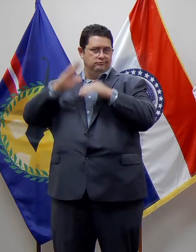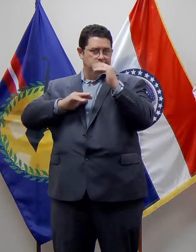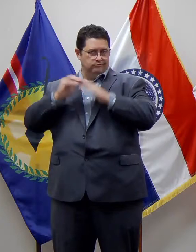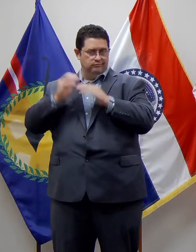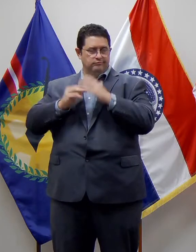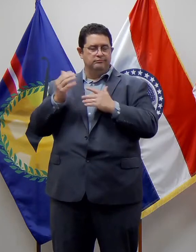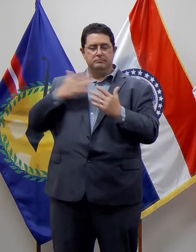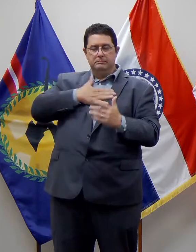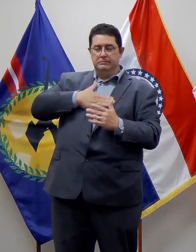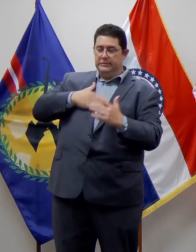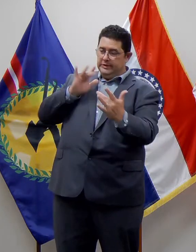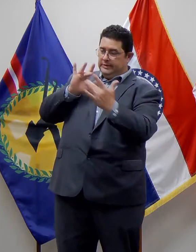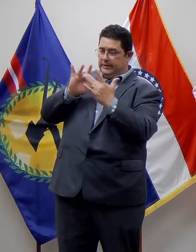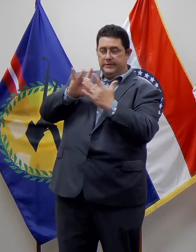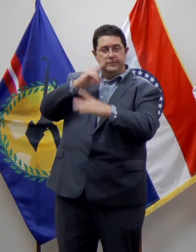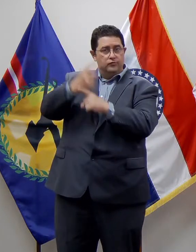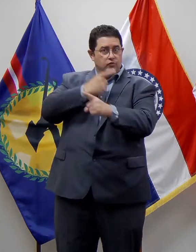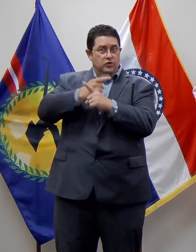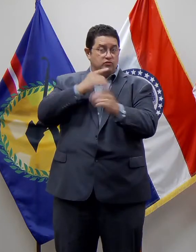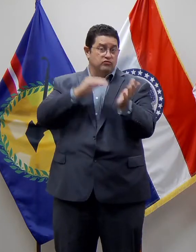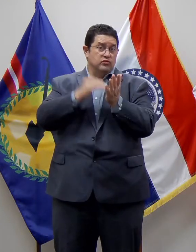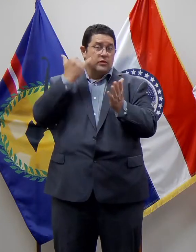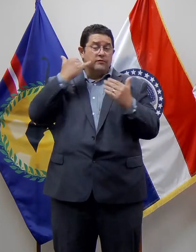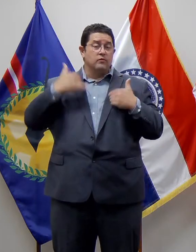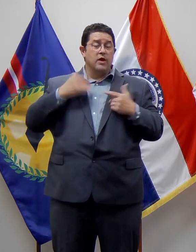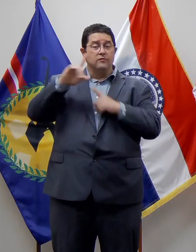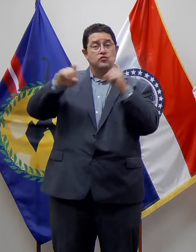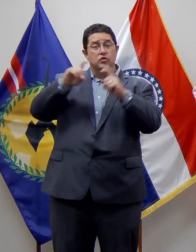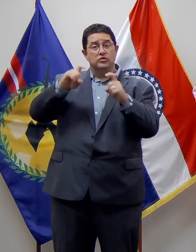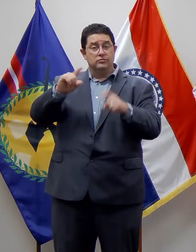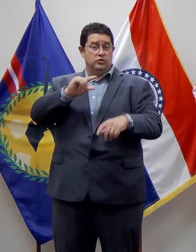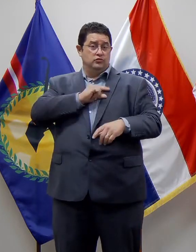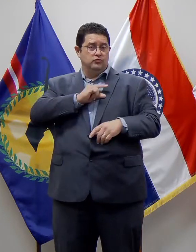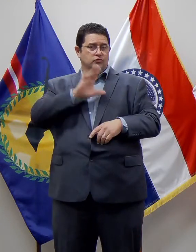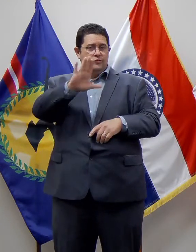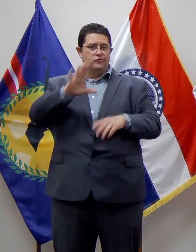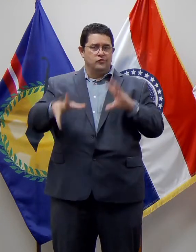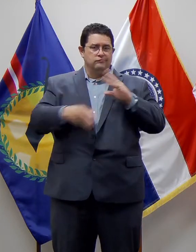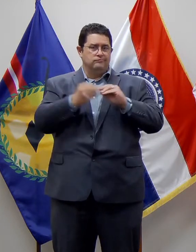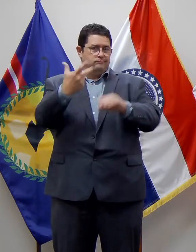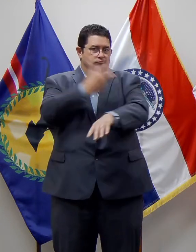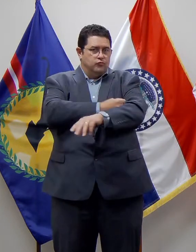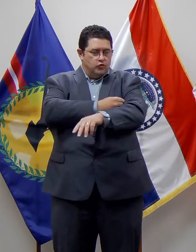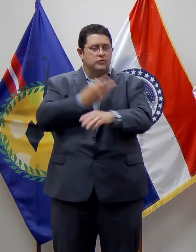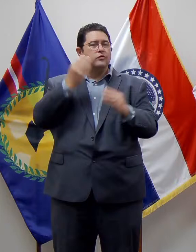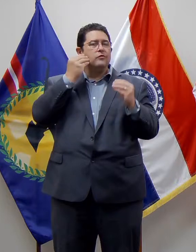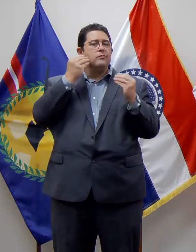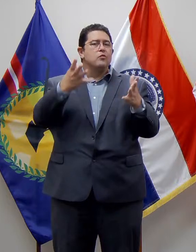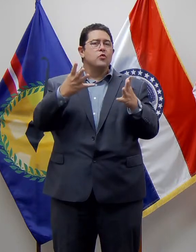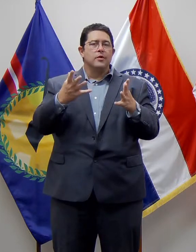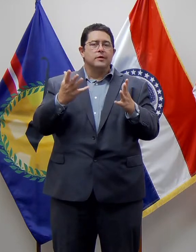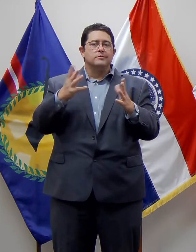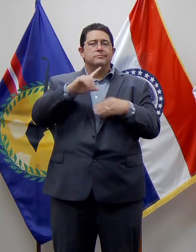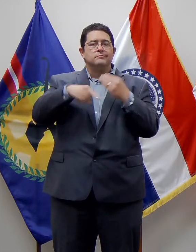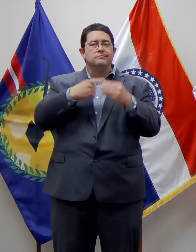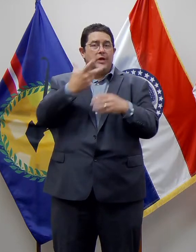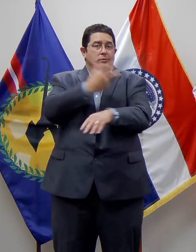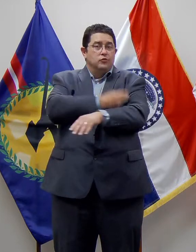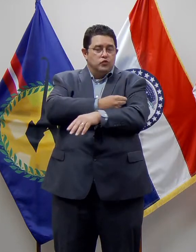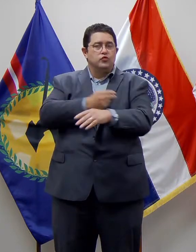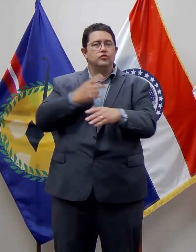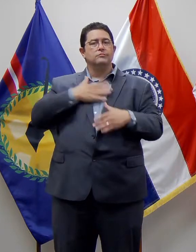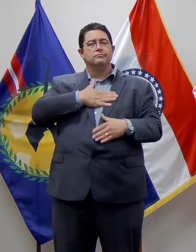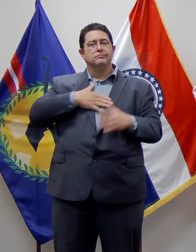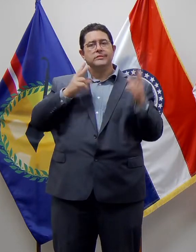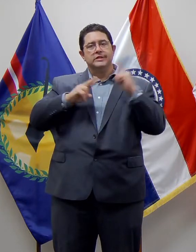consult your regular healthcare provider if you have questions about your eligibility for a booster dose. And for more information on boosters, please go